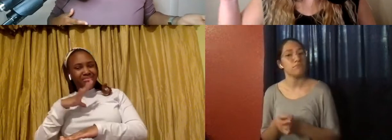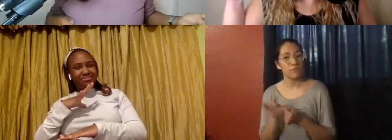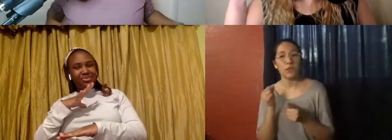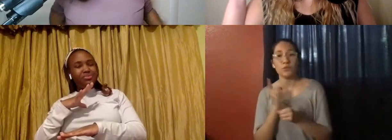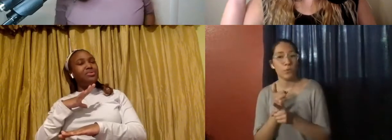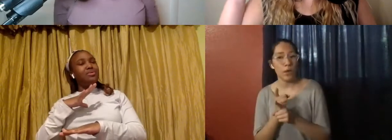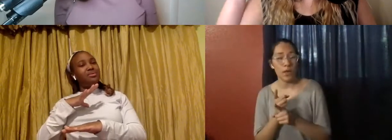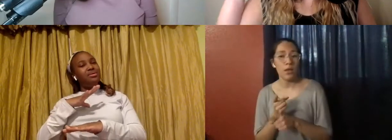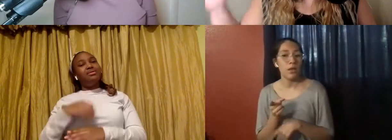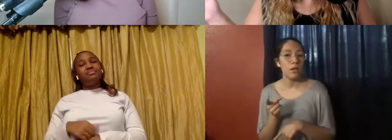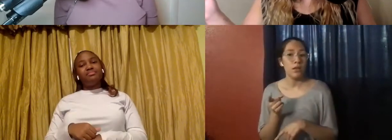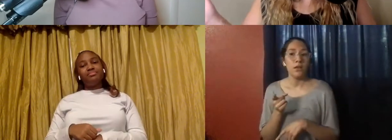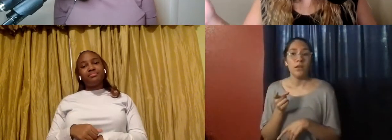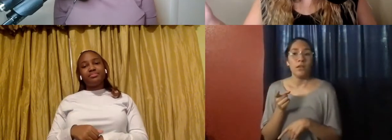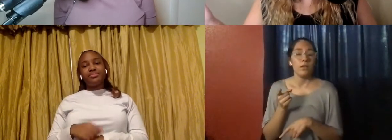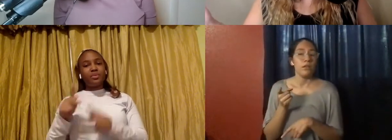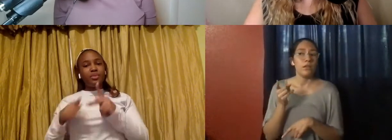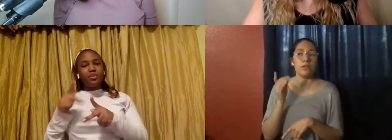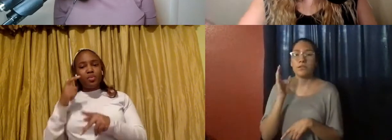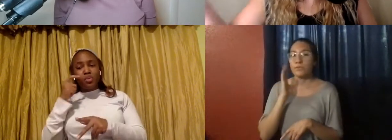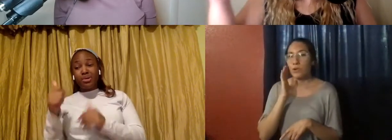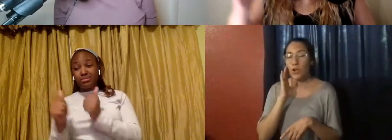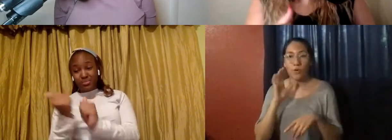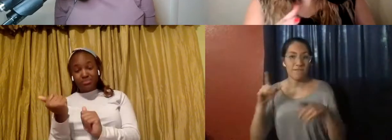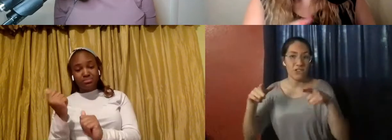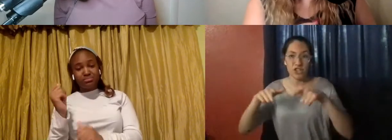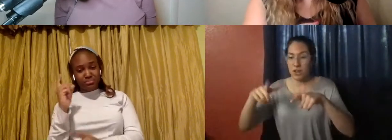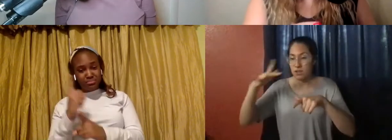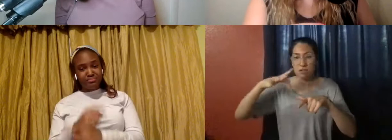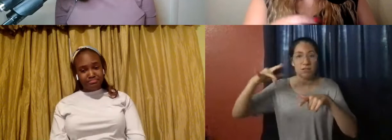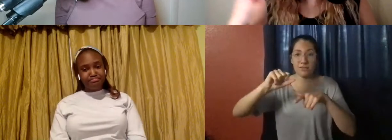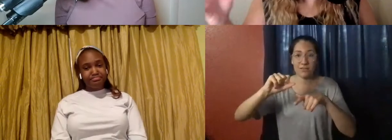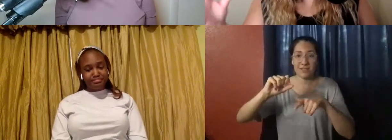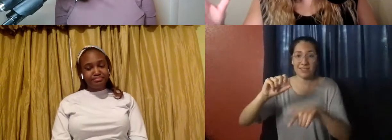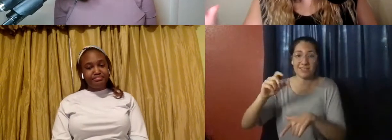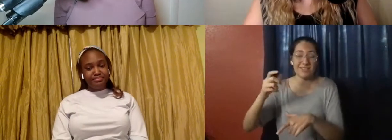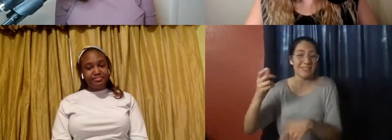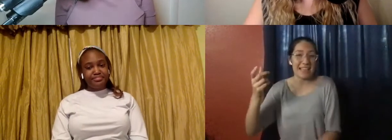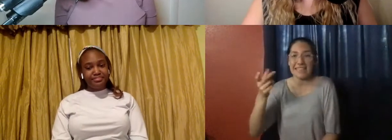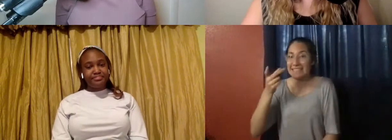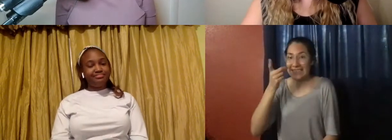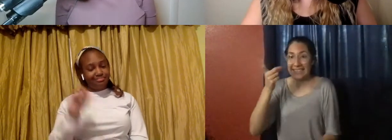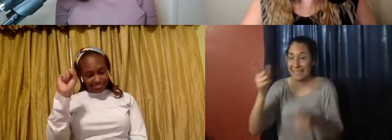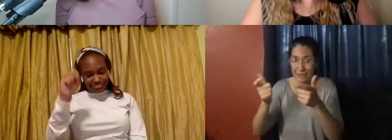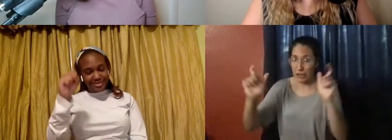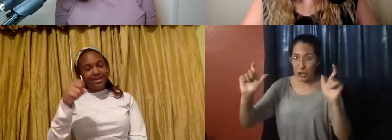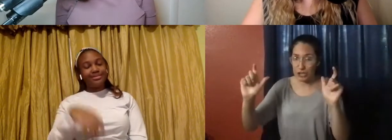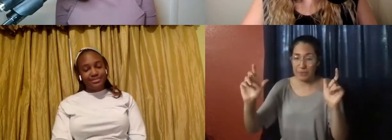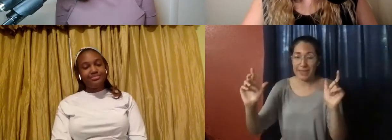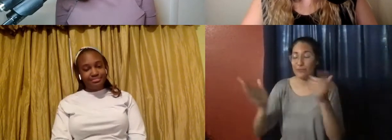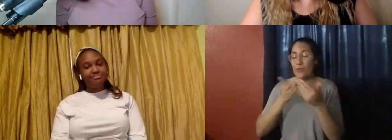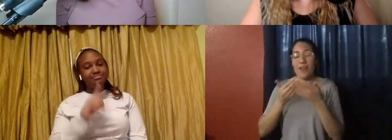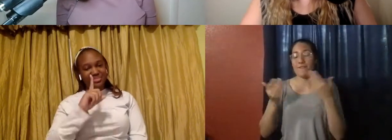like, you know, totally bare vaginas and then like dick enlargement, whatever, you know? Yeah, exactly. So it's